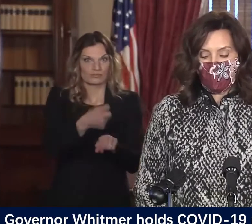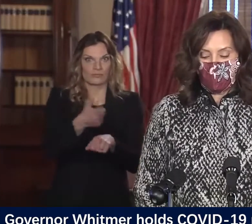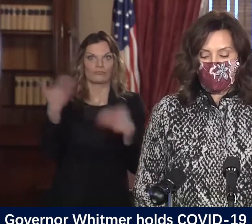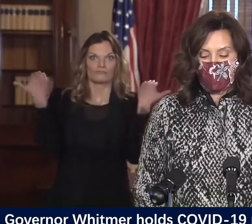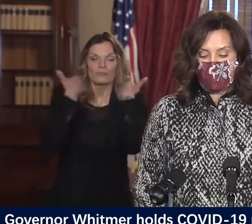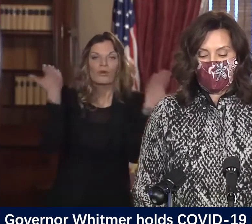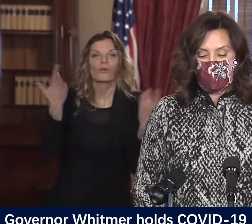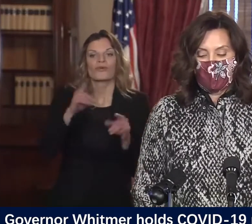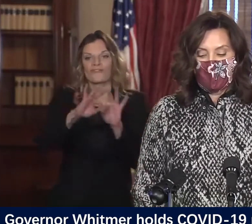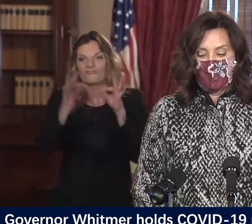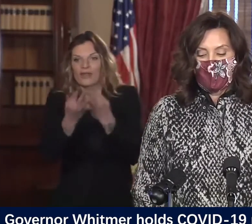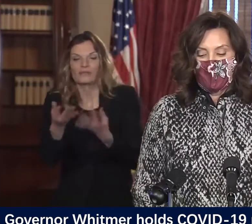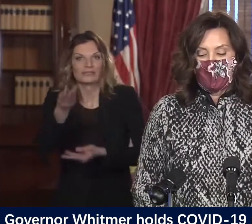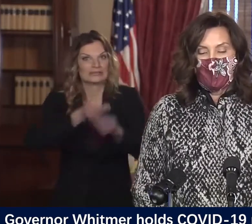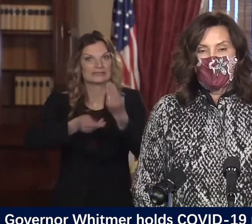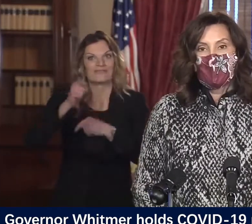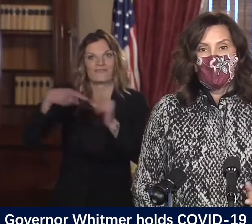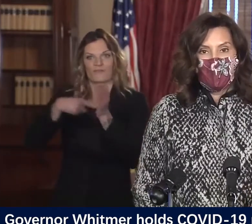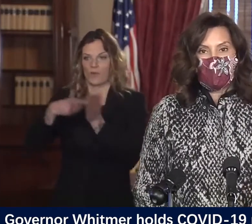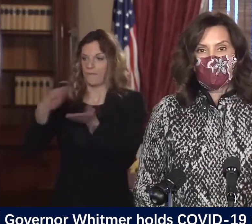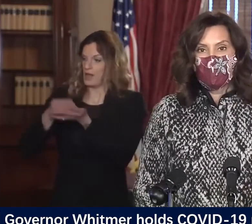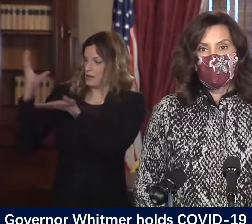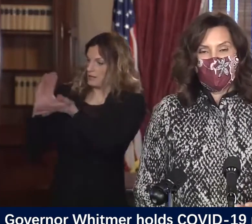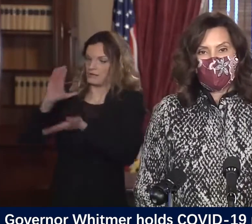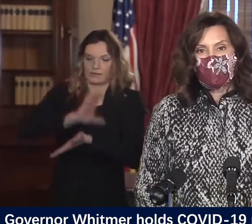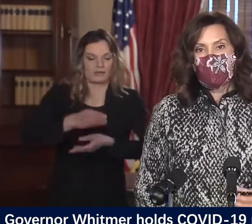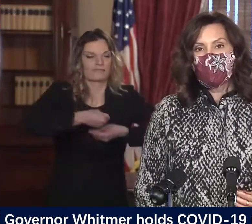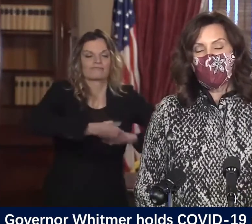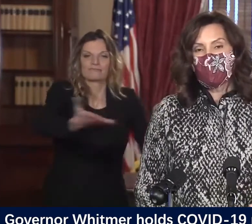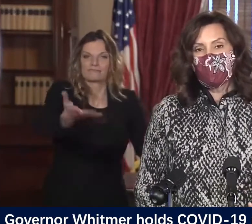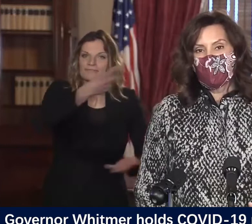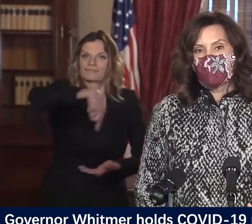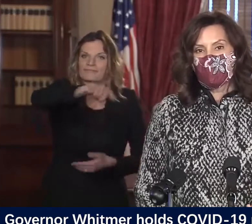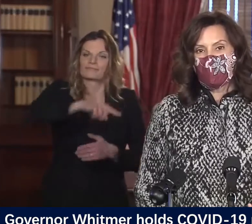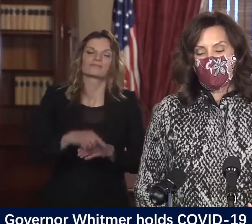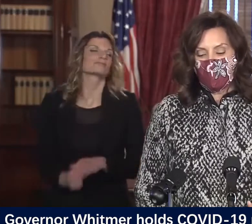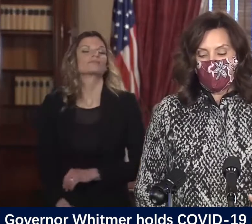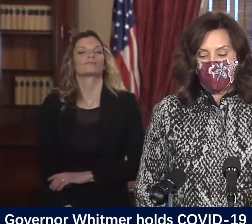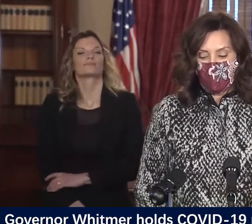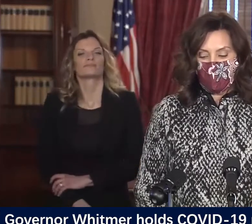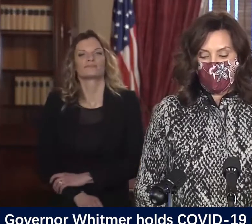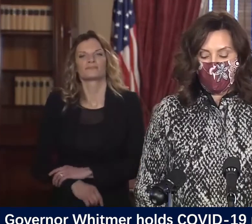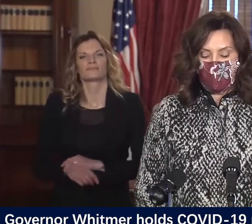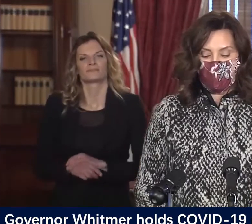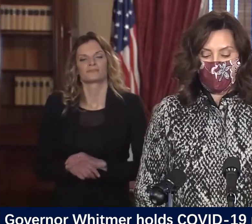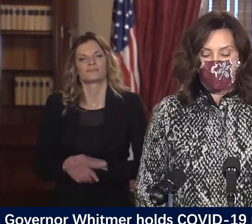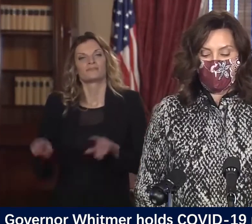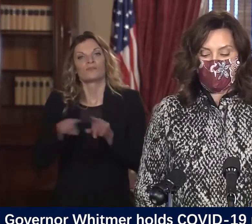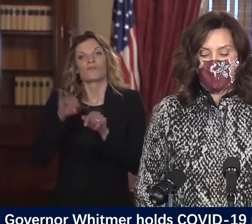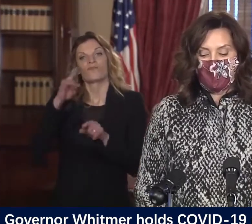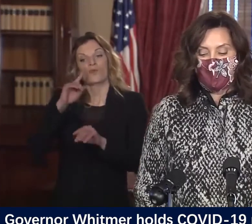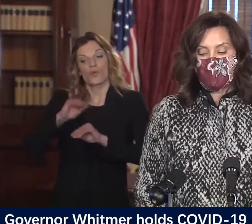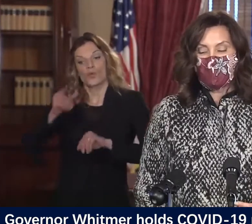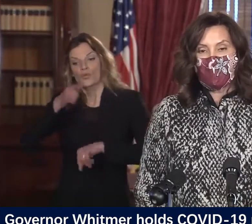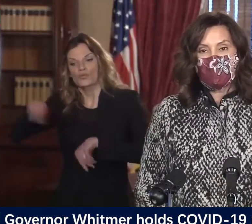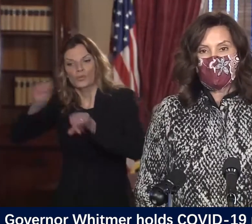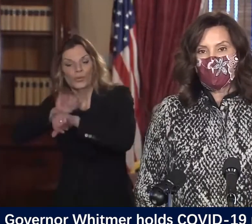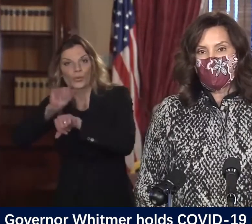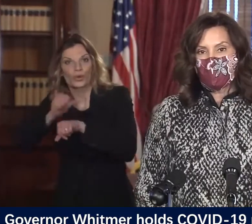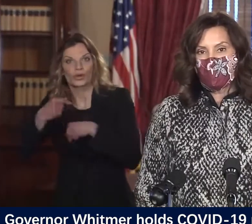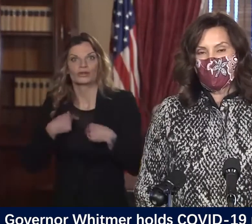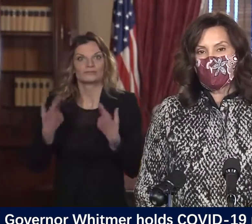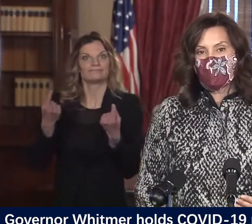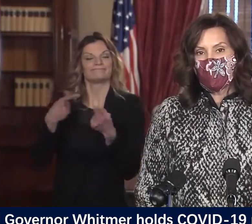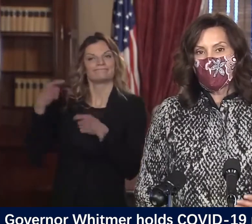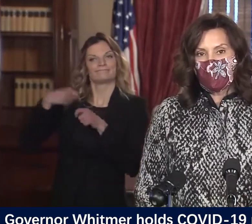by this pandemic. Also, passing a permanent extension of the unemployment benefits so thousands